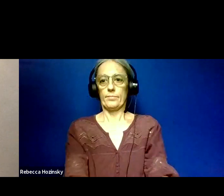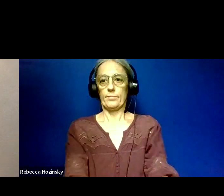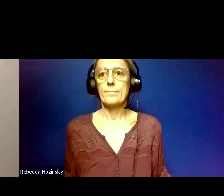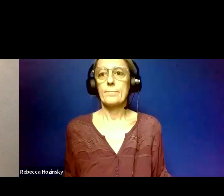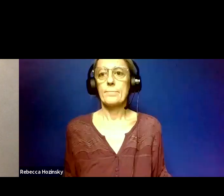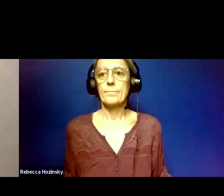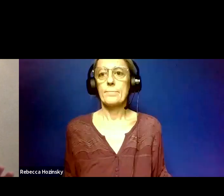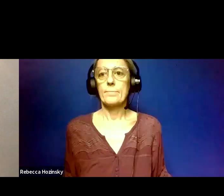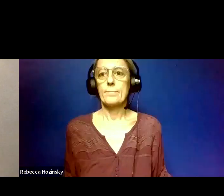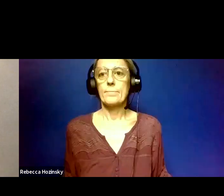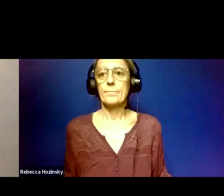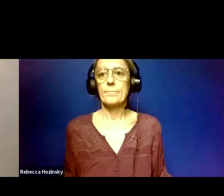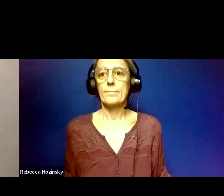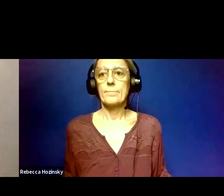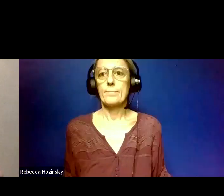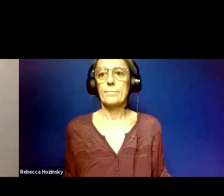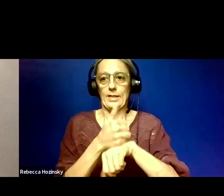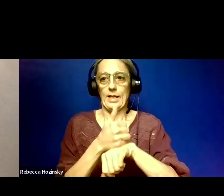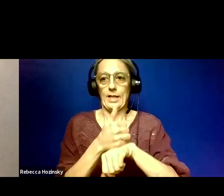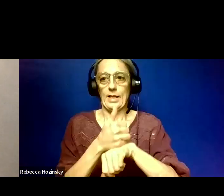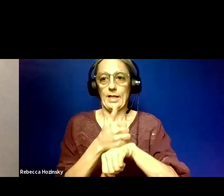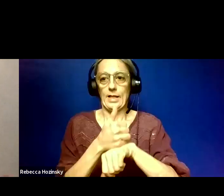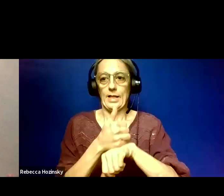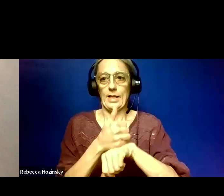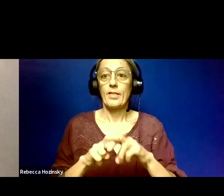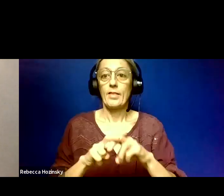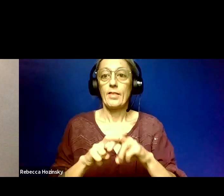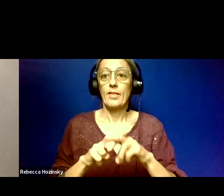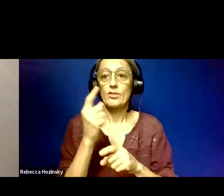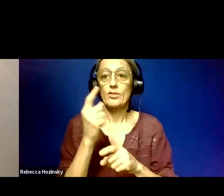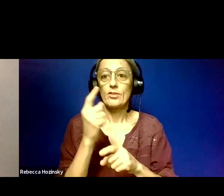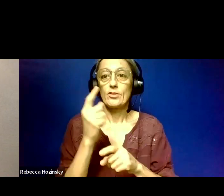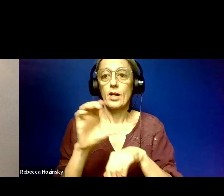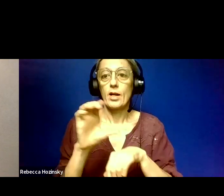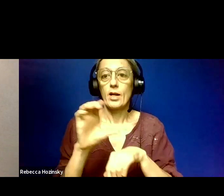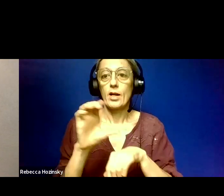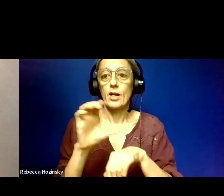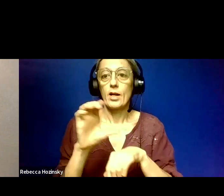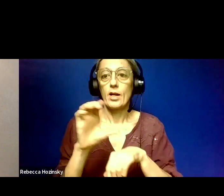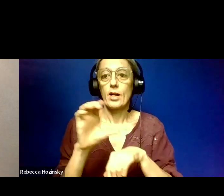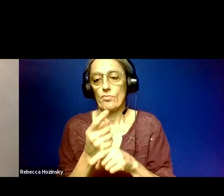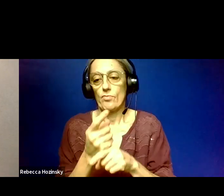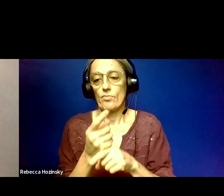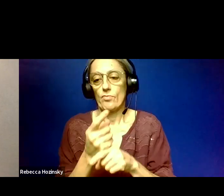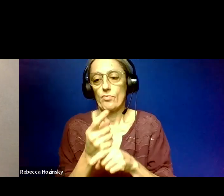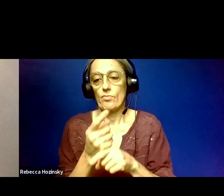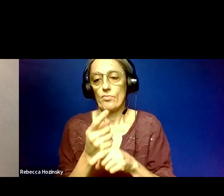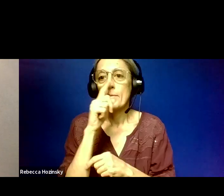set up appropriately and ergonomically. Their chair's the right height, their computer's set right, they have the right kind of